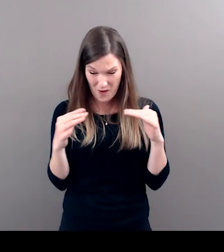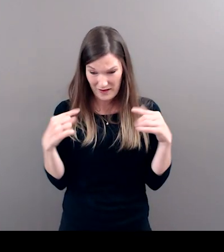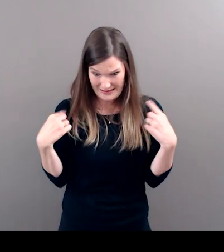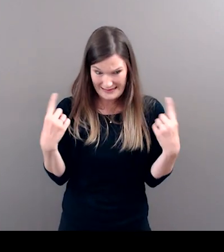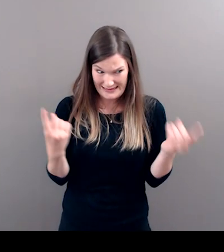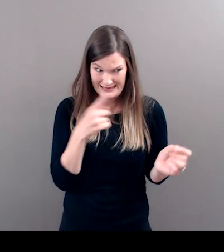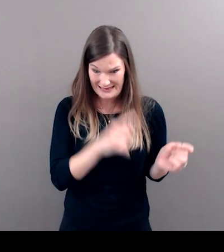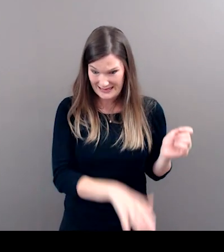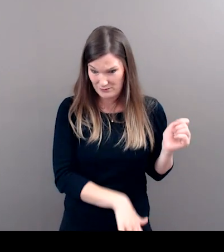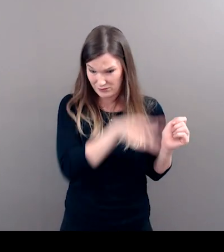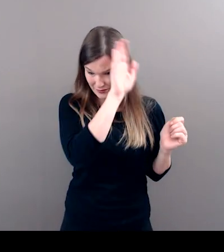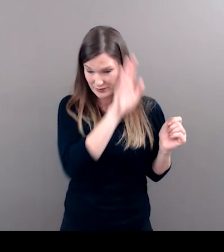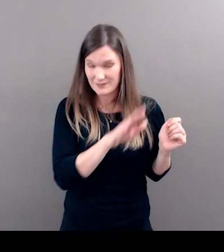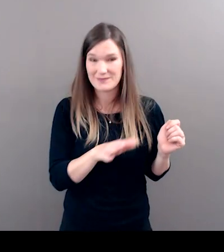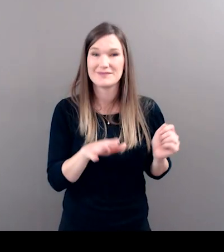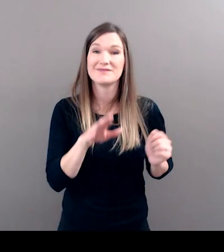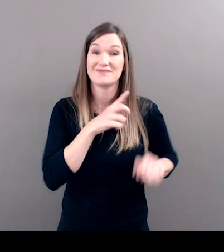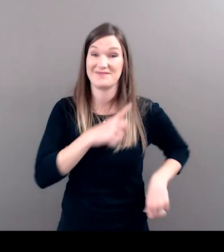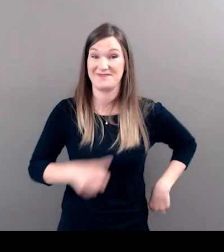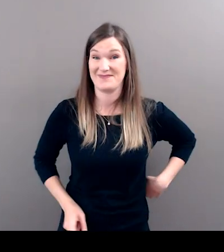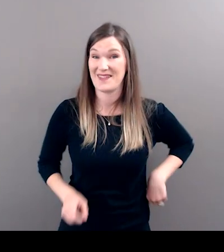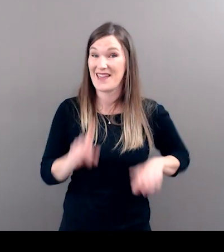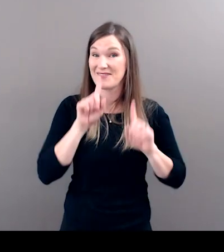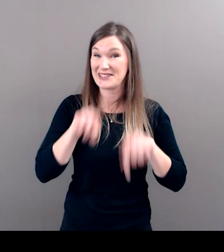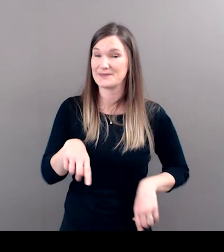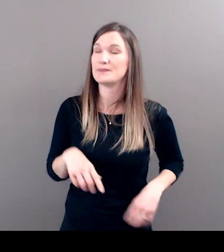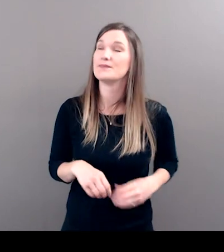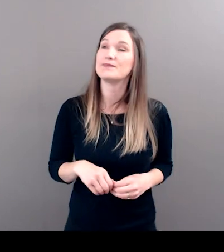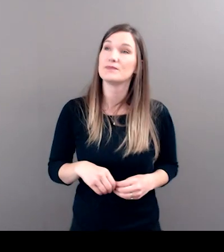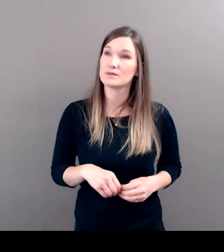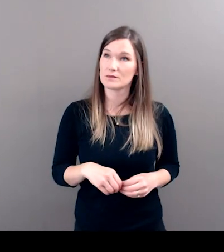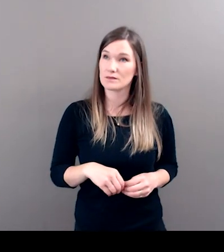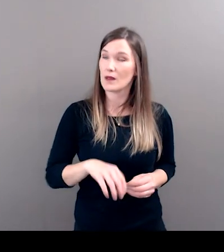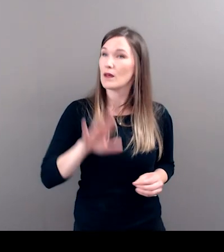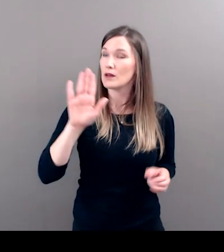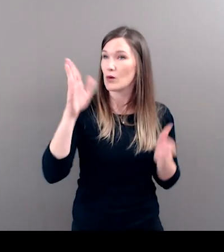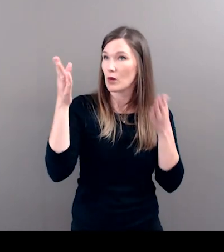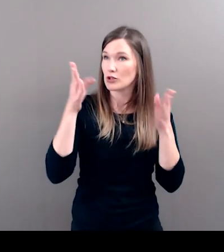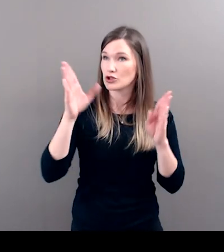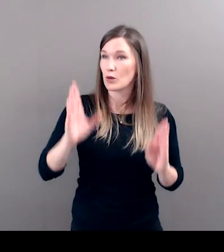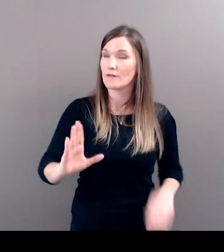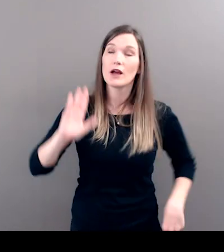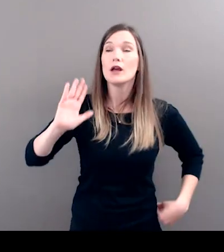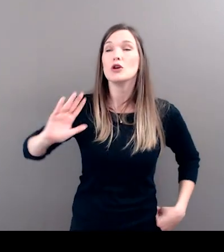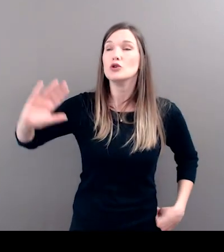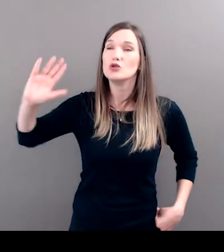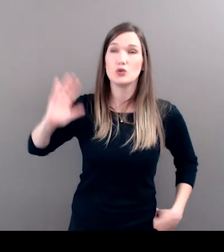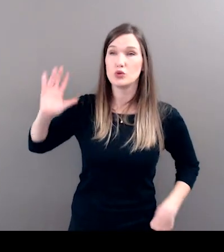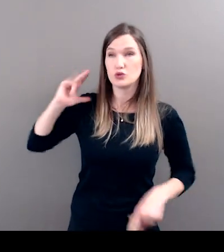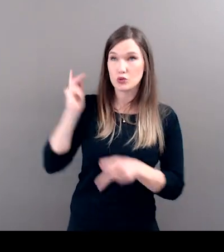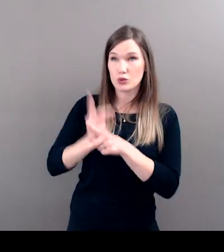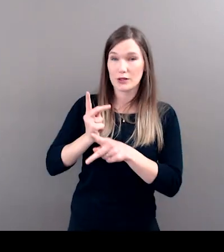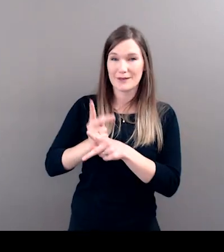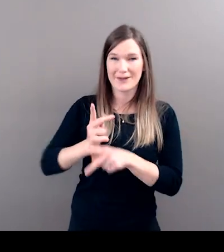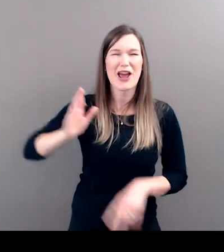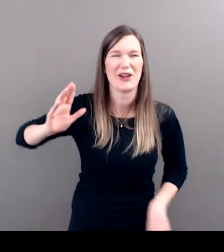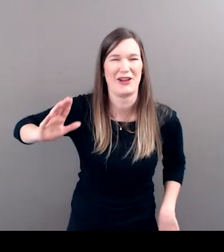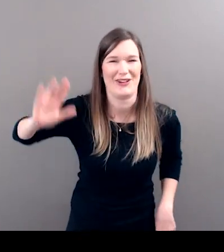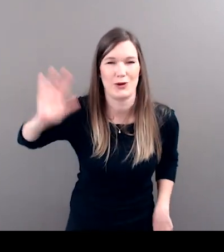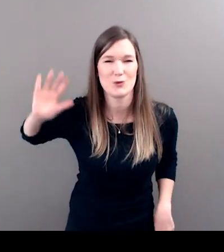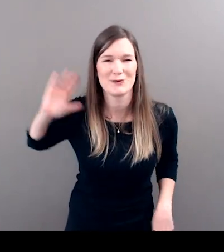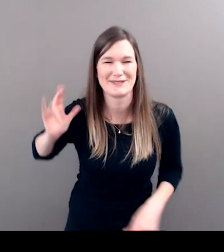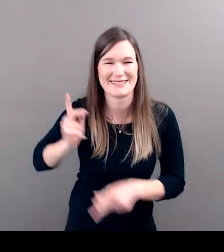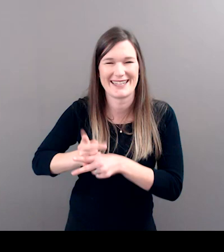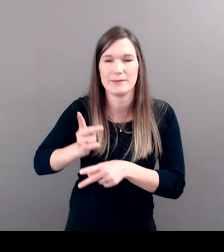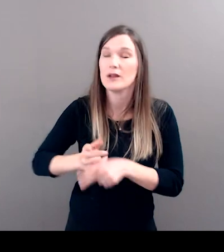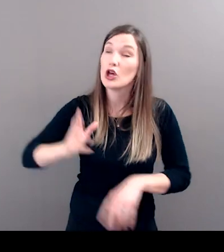youth. And David said to Saul, your servant used to keep. Everyone say used to keep. Used to keep. He said, your